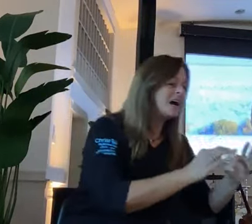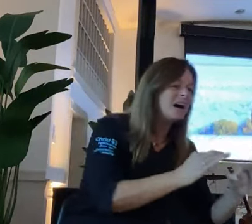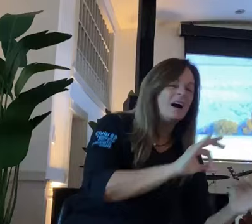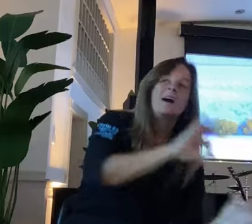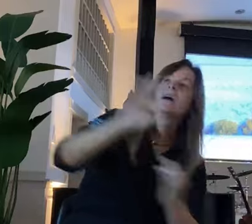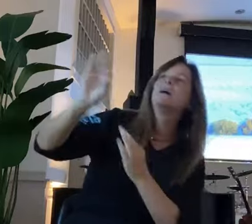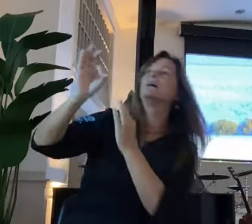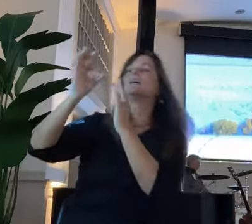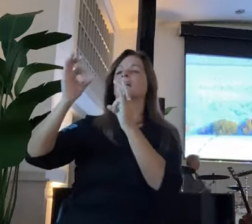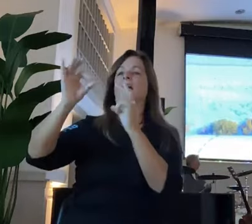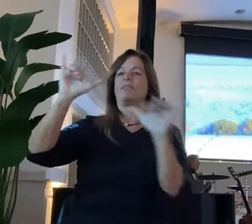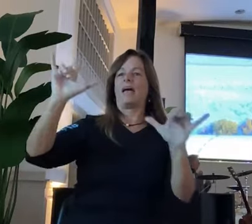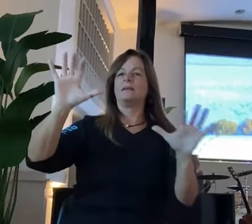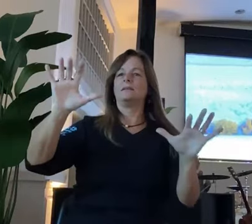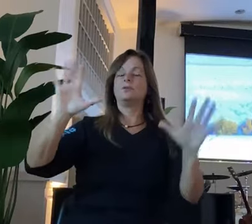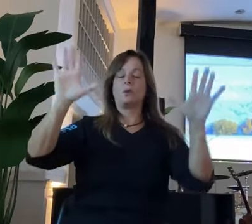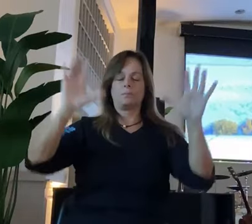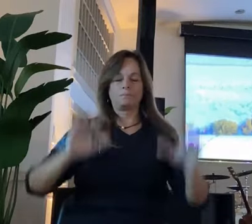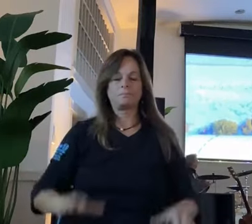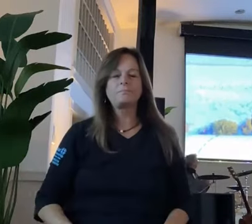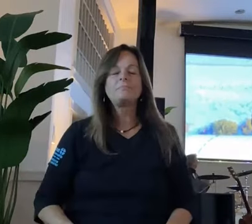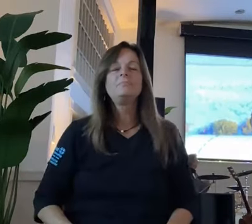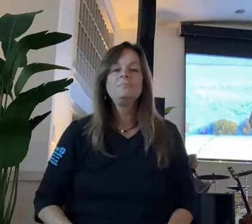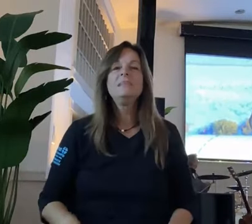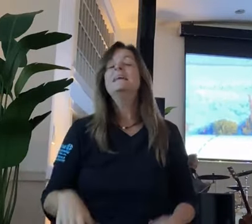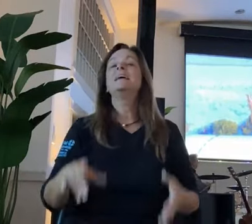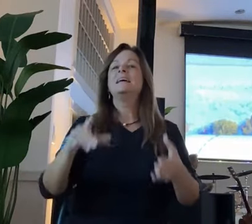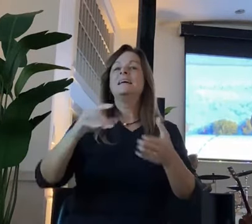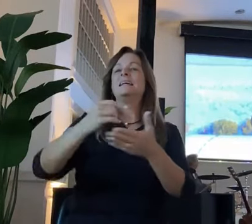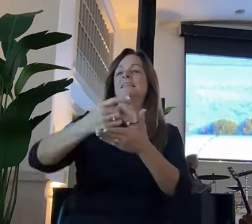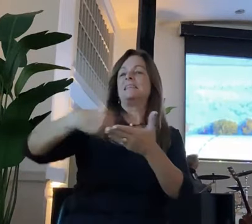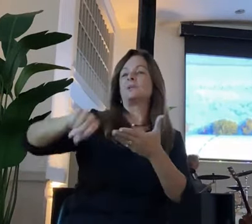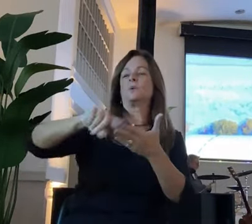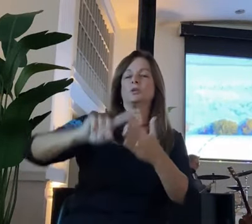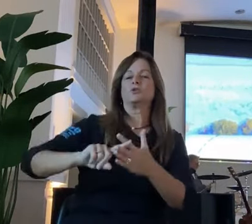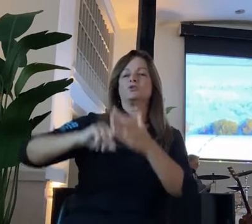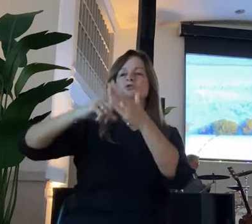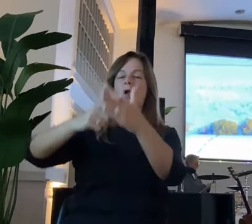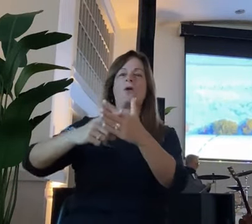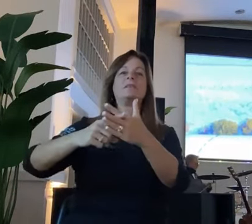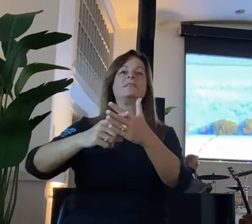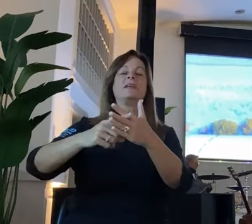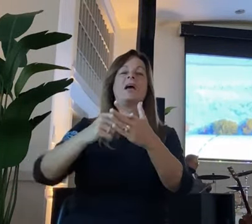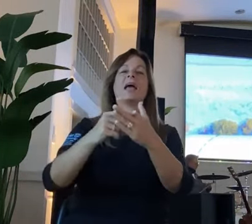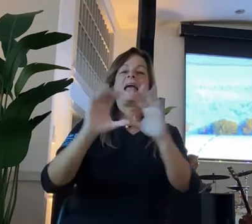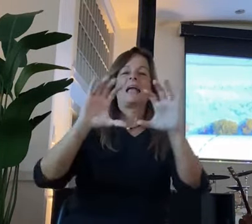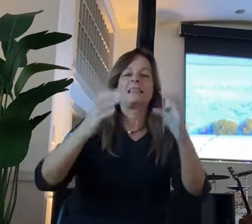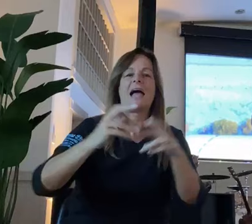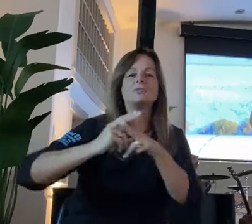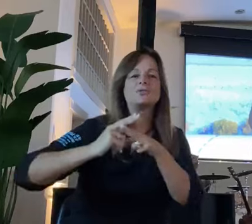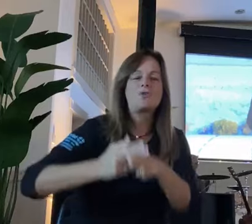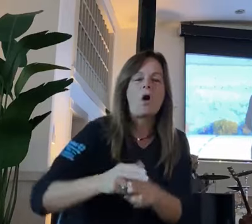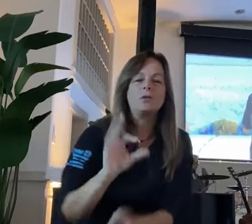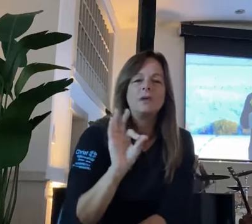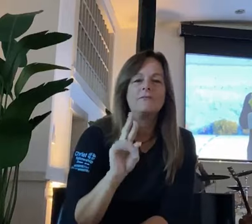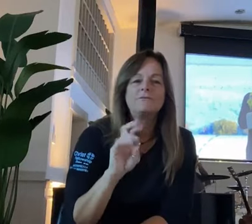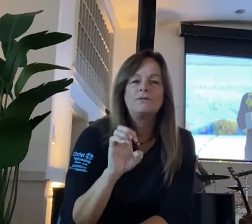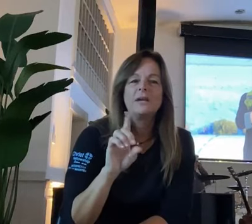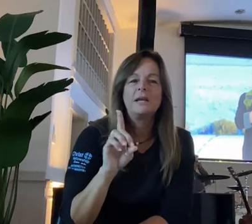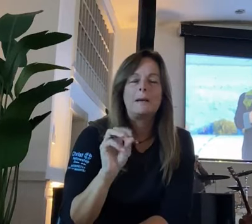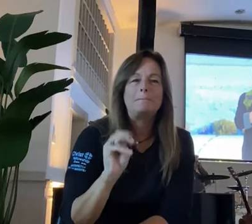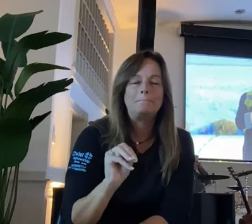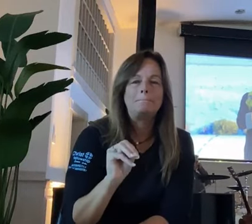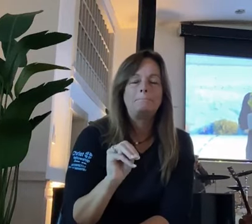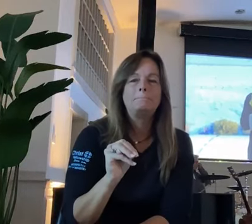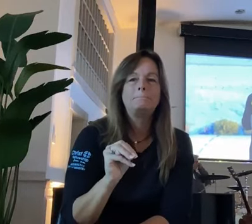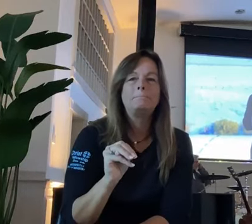This next week, we're starting something called a freedom class. And if you've never taken a freedom course at Christ Fellowship, I would, as your